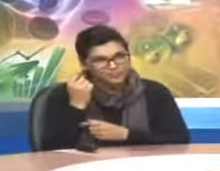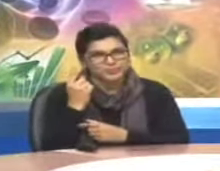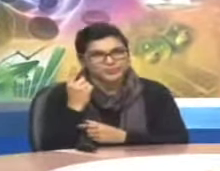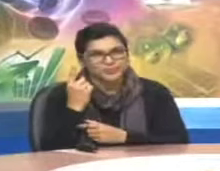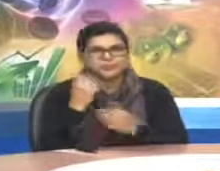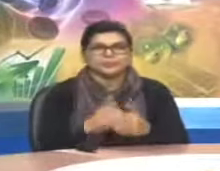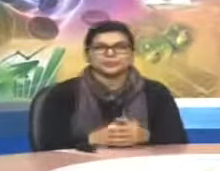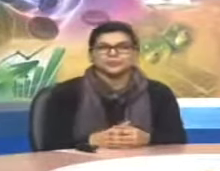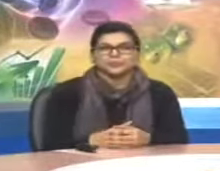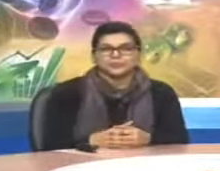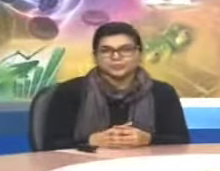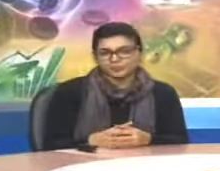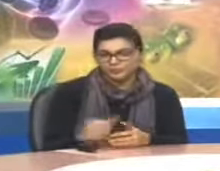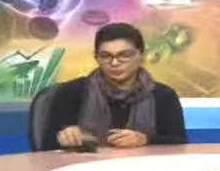energy.